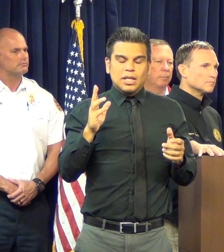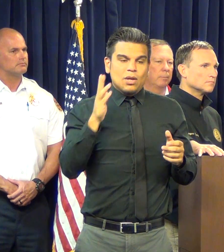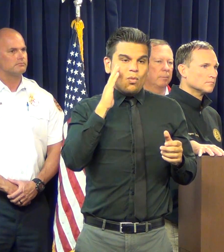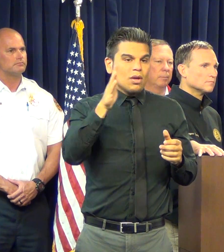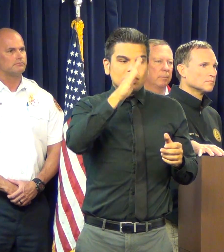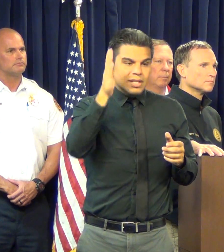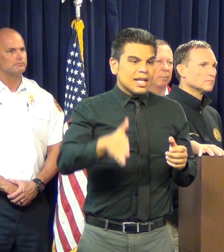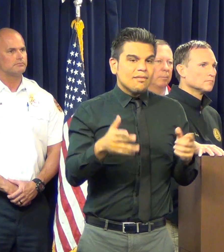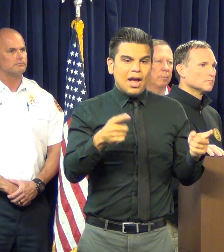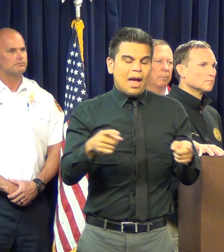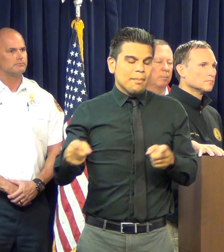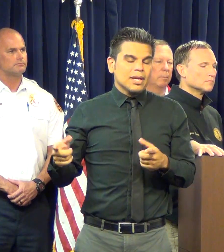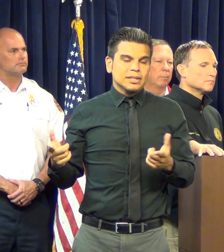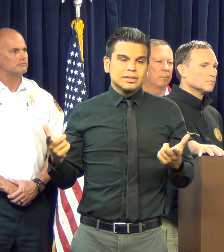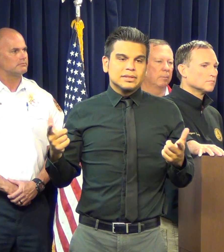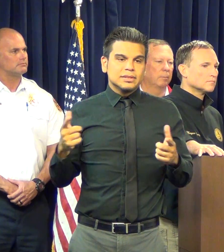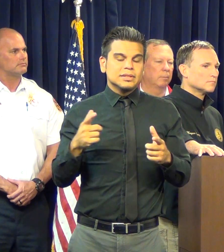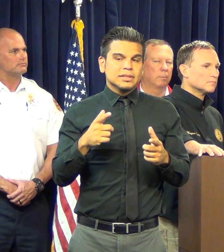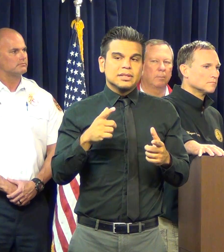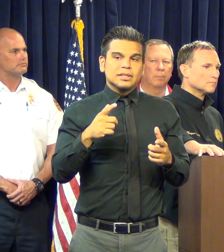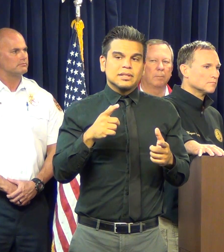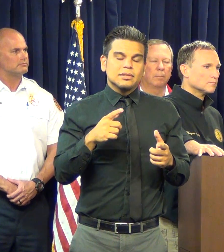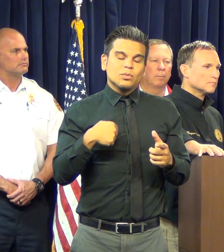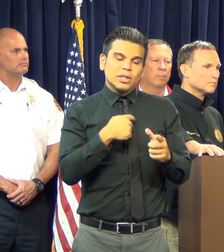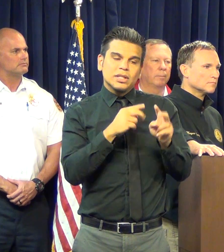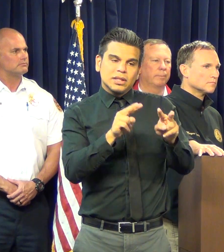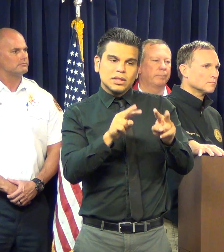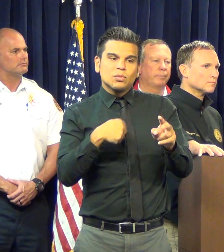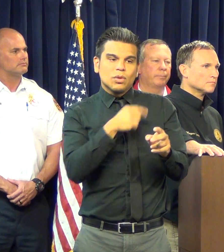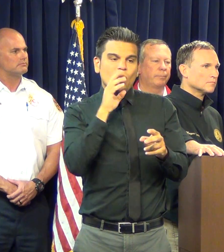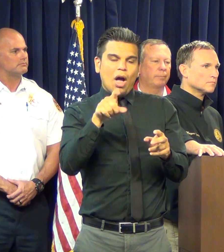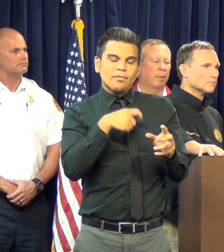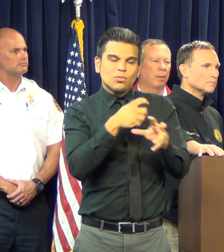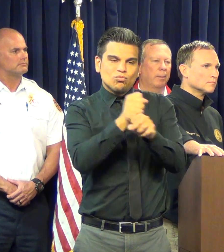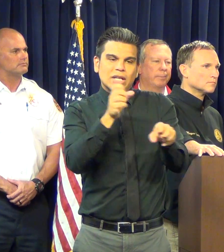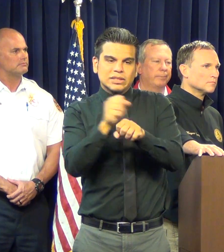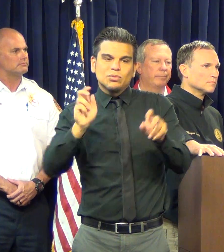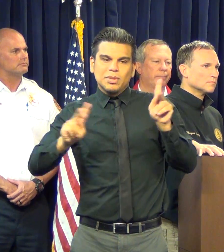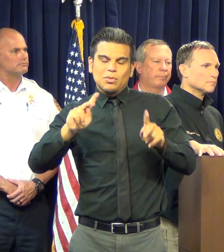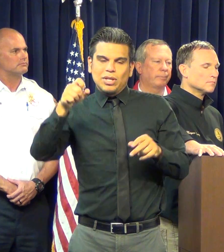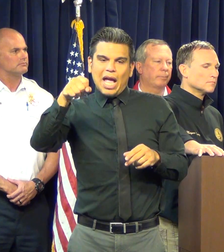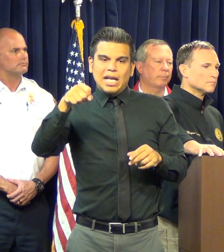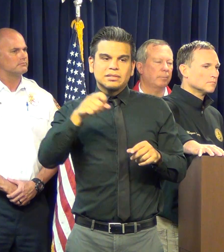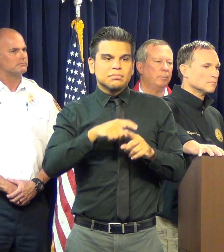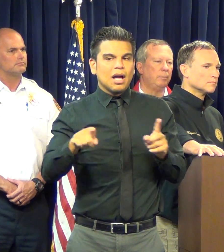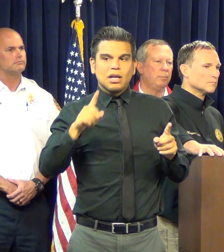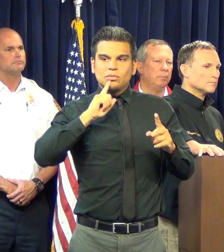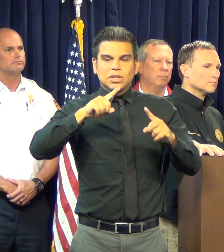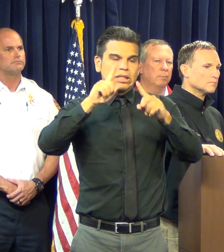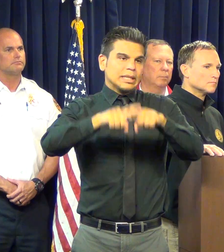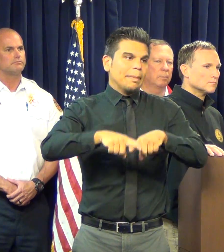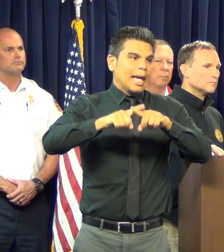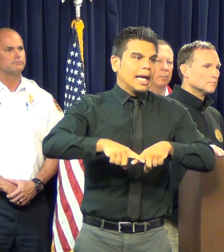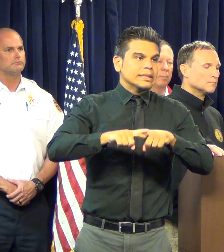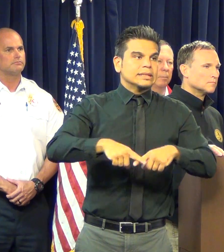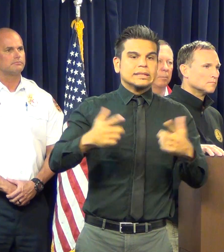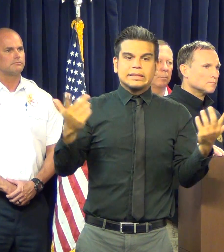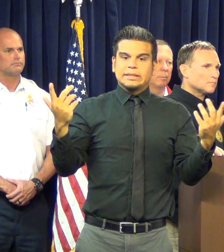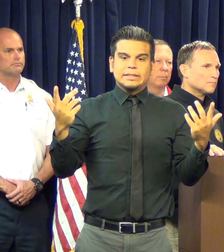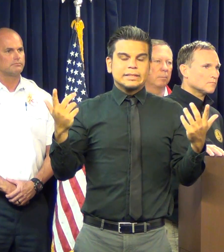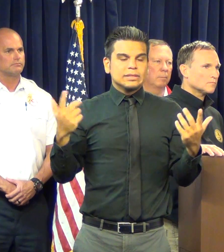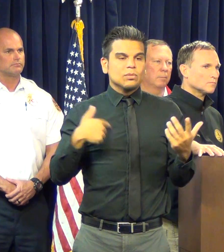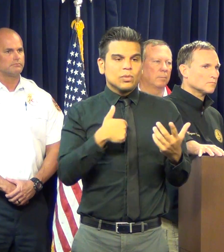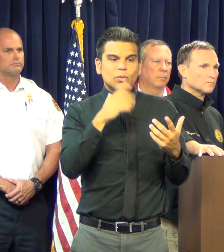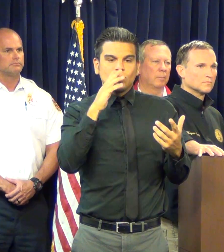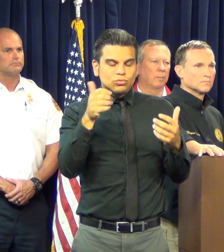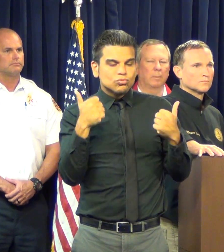anticipate that it will at some point. And if it does, we'll be on it minute by minute to be able to put people, back into play as soon as we can.